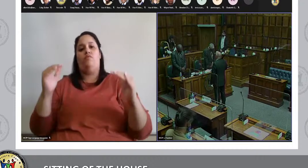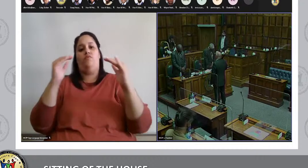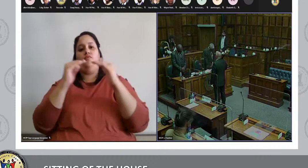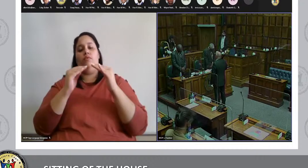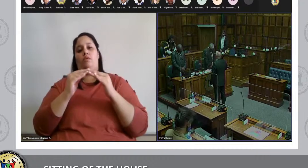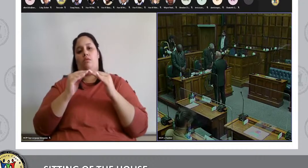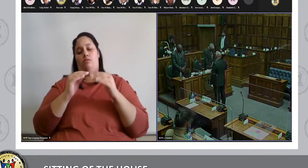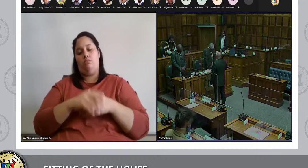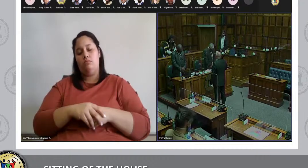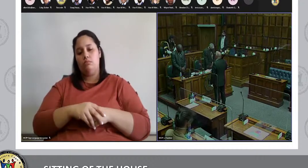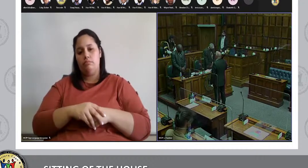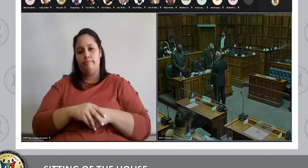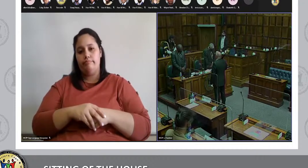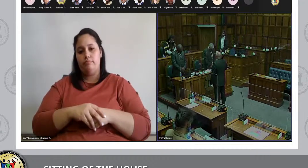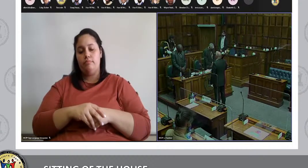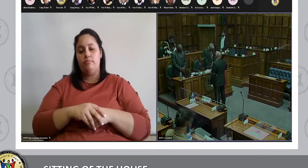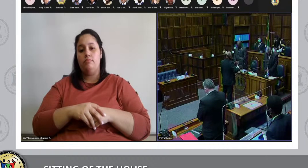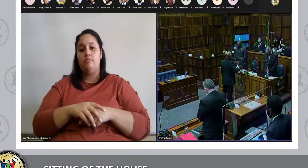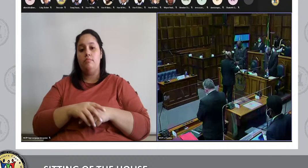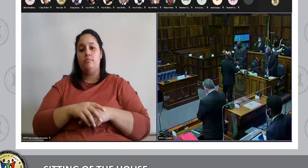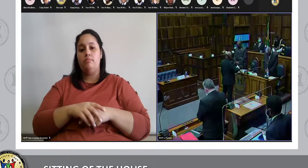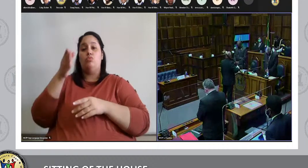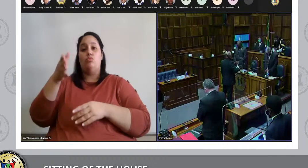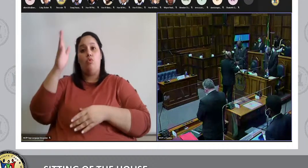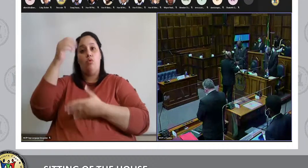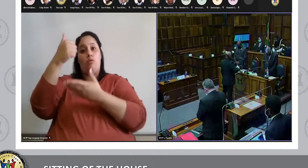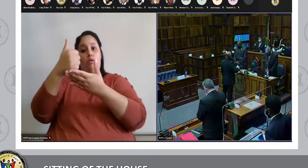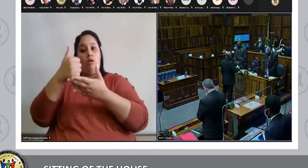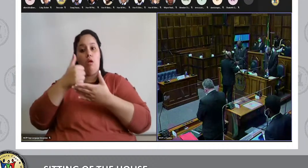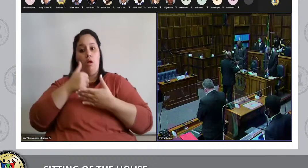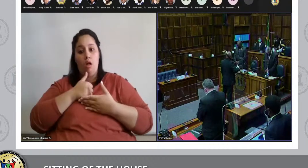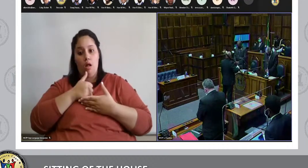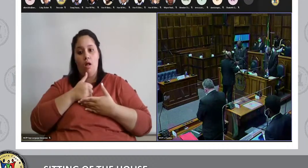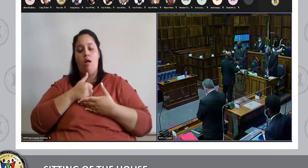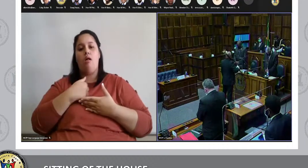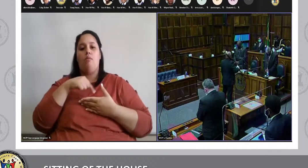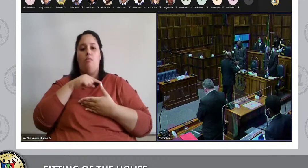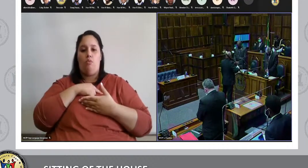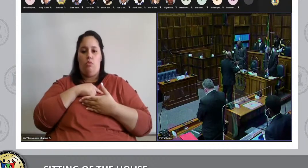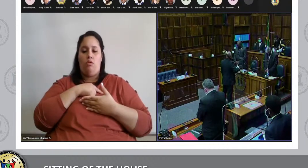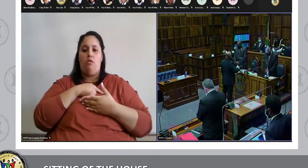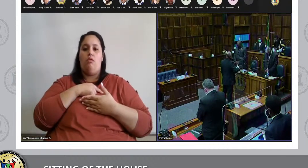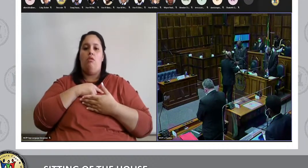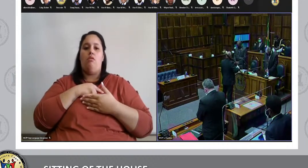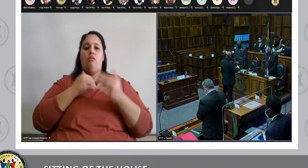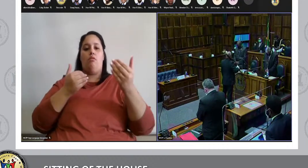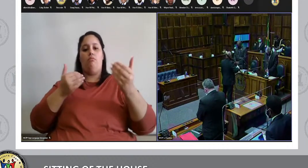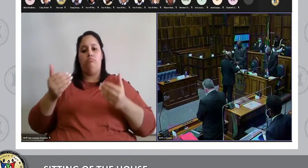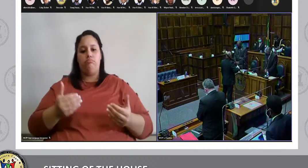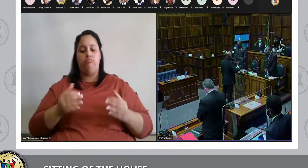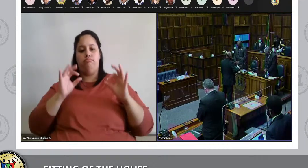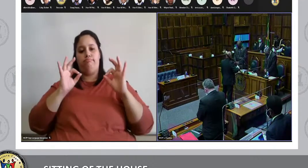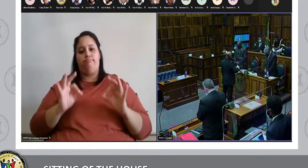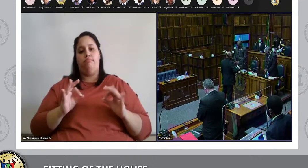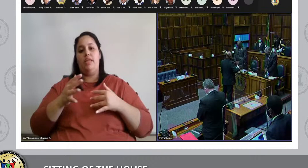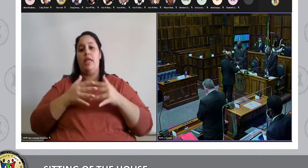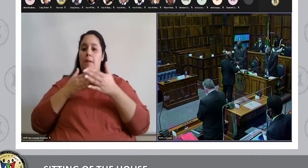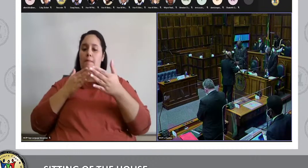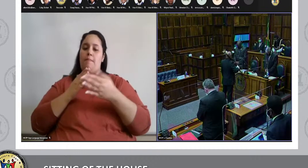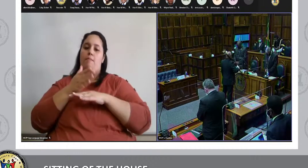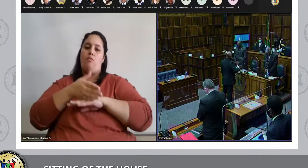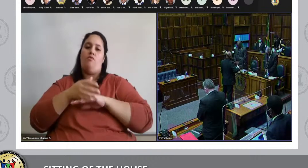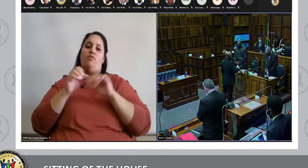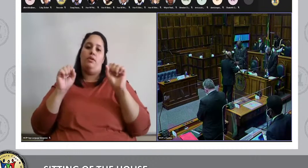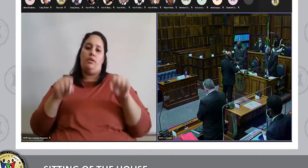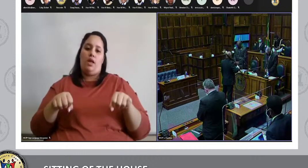En dat u ons sal help om ons tekortkominge te oorkom en al